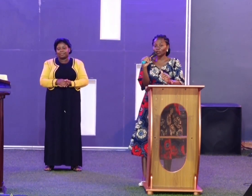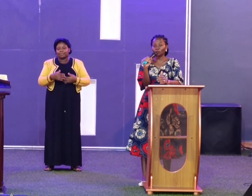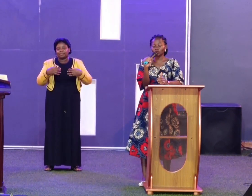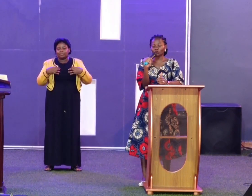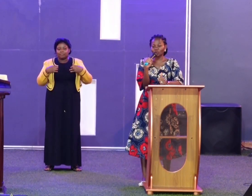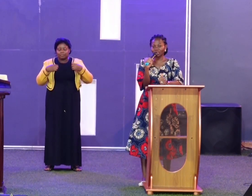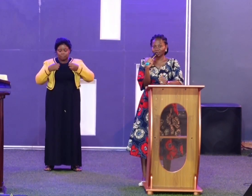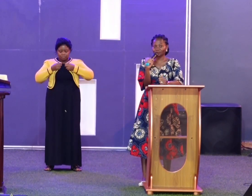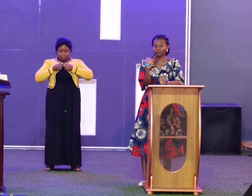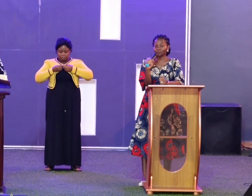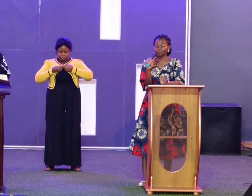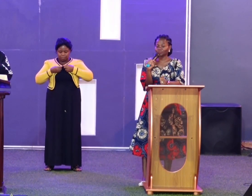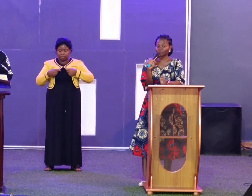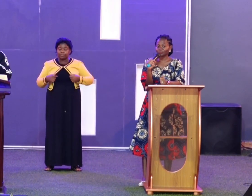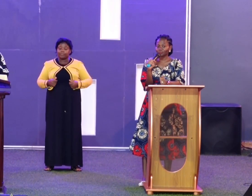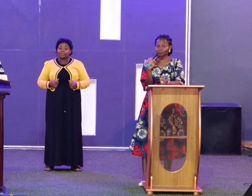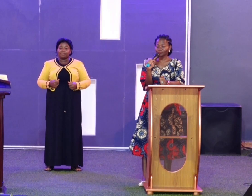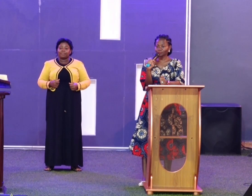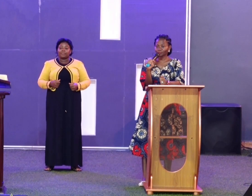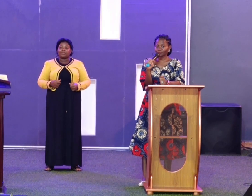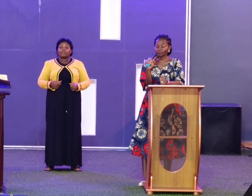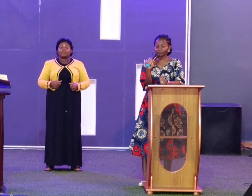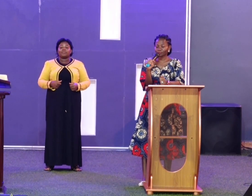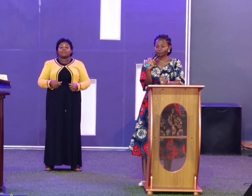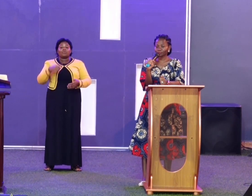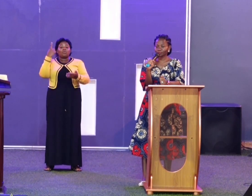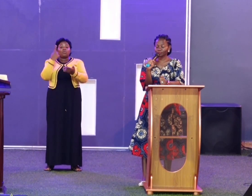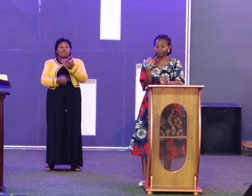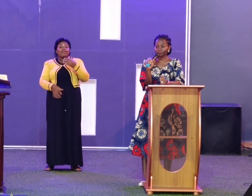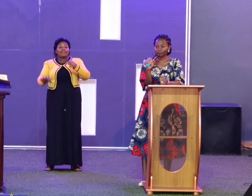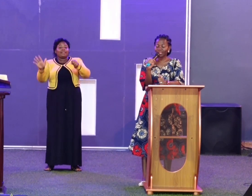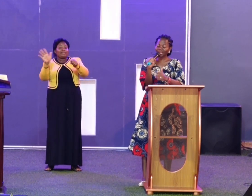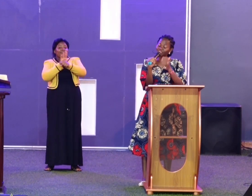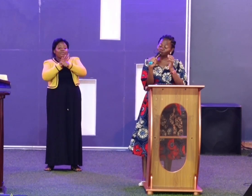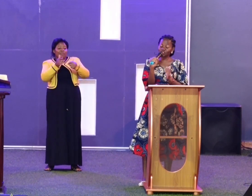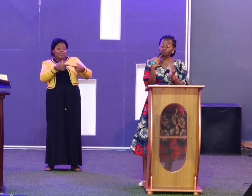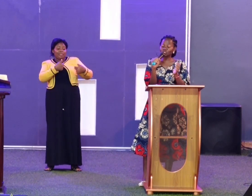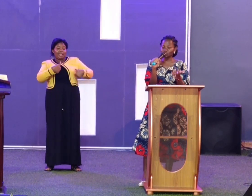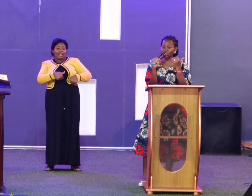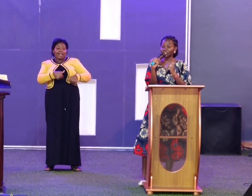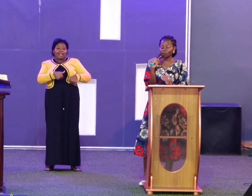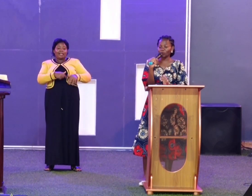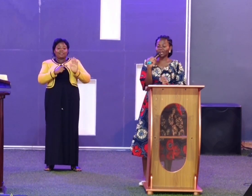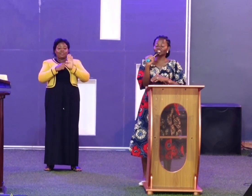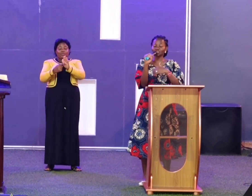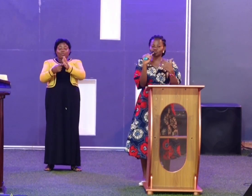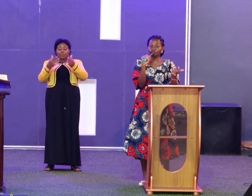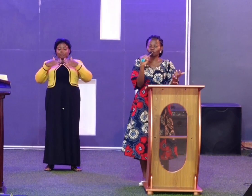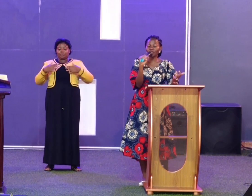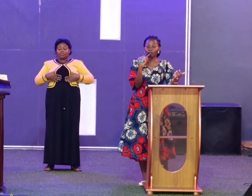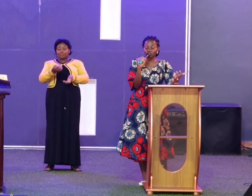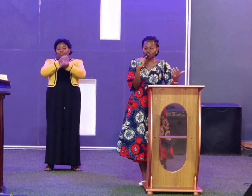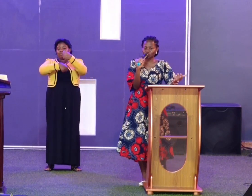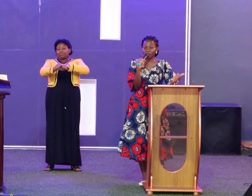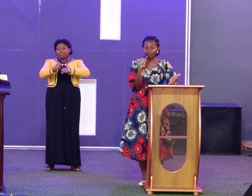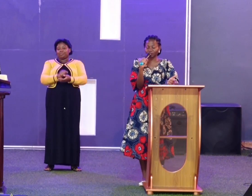omukono gw'eri omuntu omulala. So what origin someone is inside forms the outside. Kakati bulijjo omuntu kyali munda kye